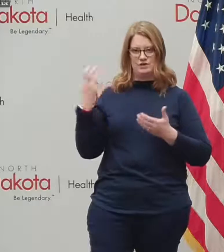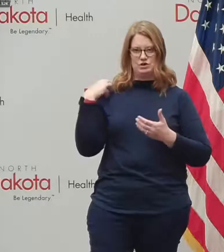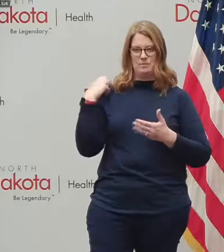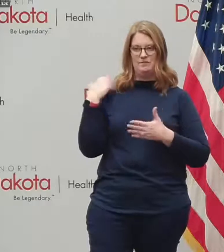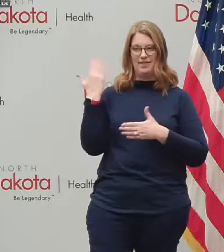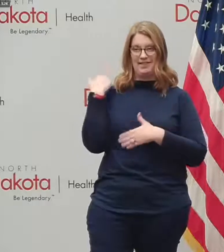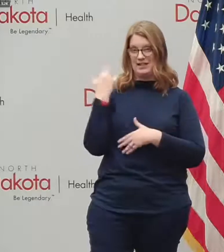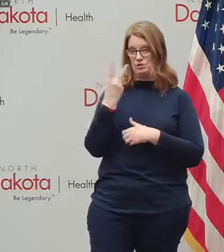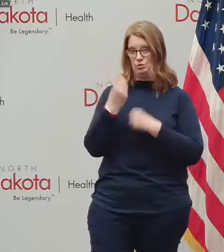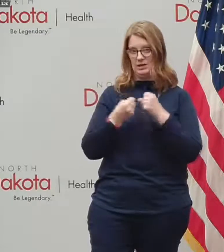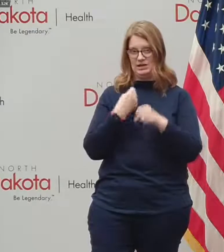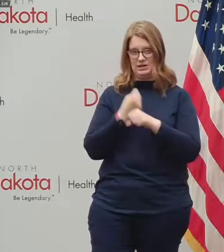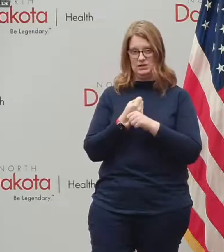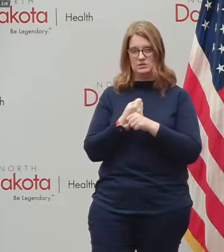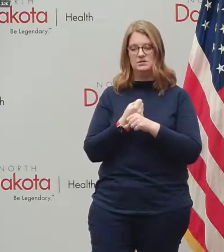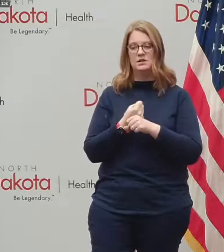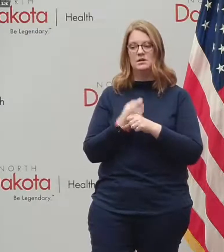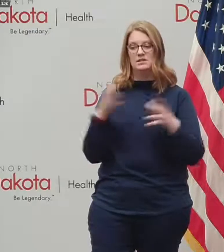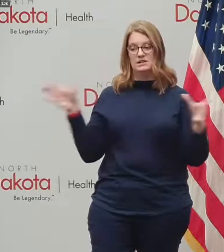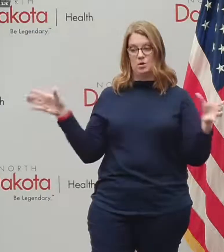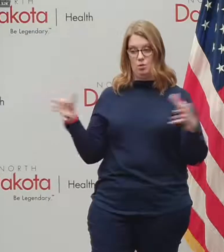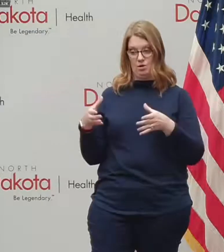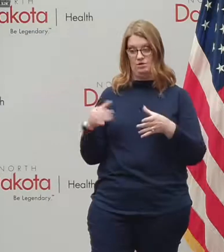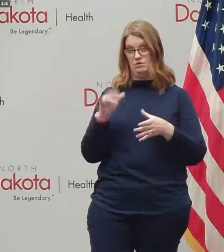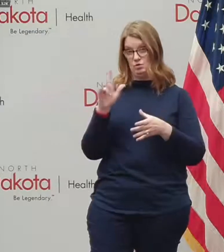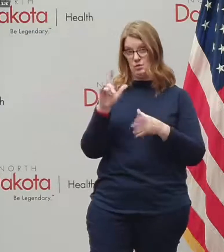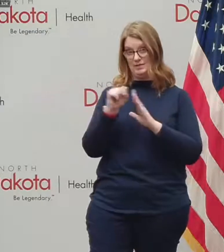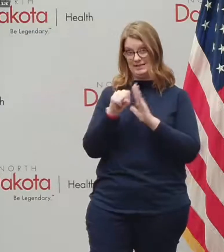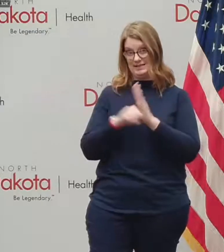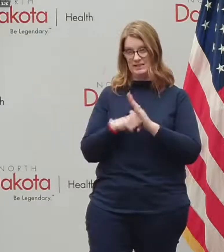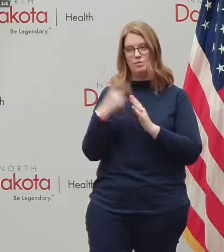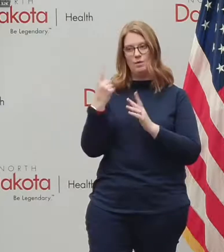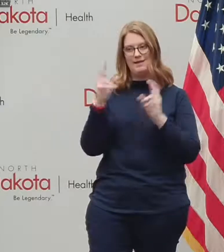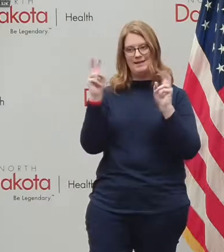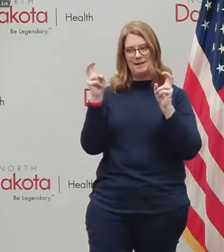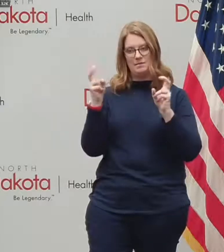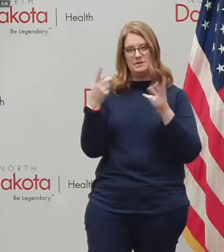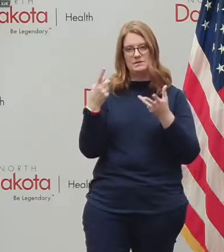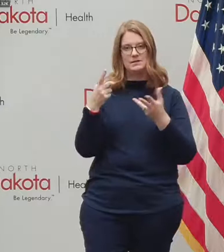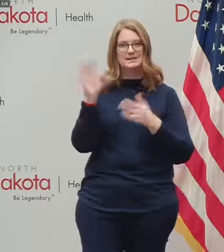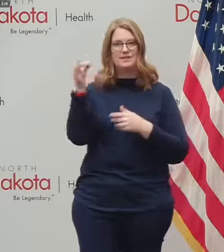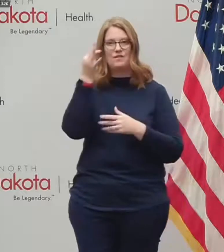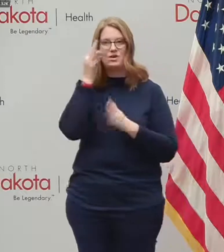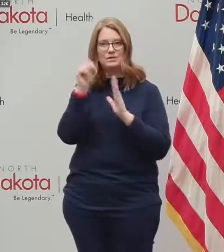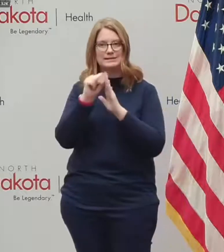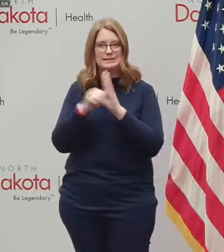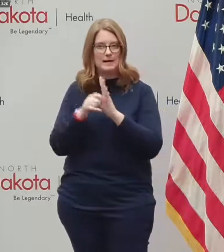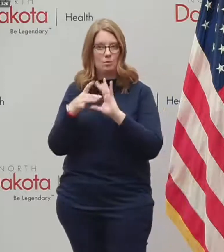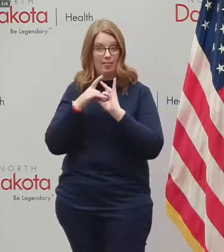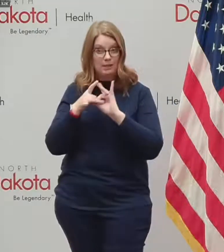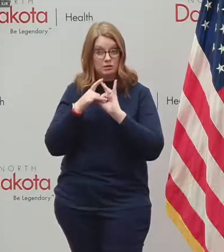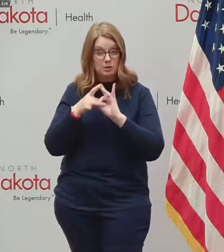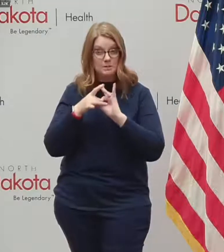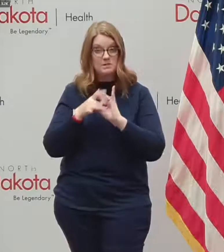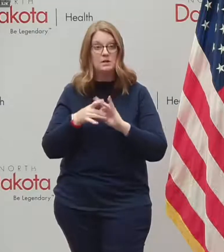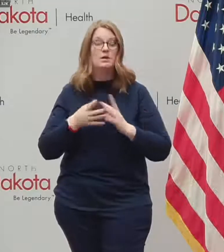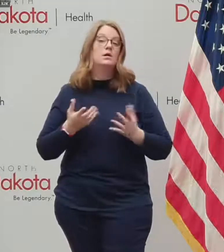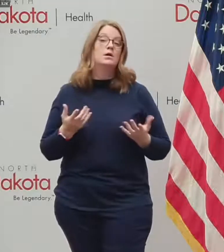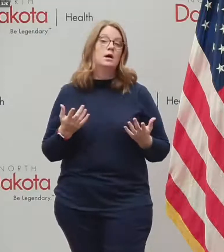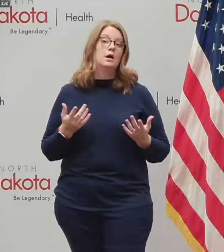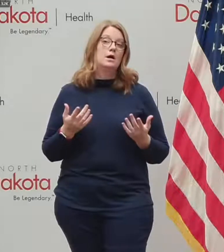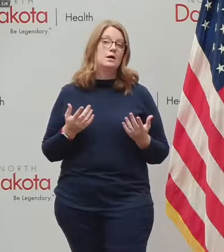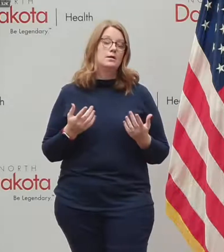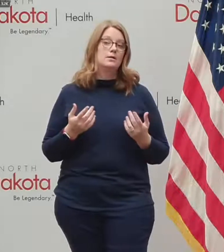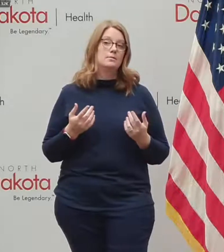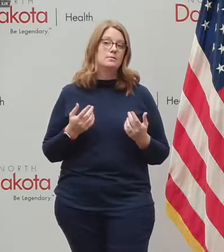years. This is the coalition of 23 states. One of the topics as part of that conference is federal-state relationships, because one